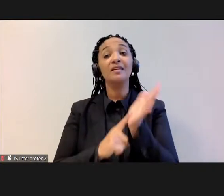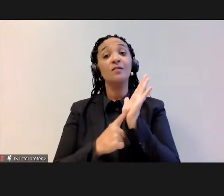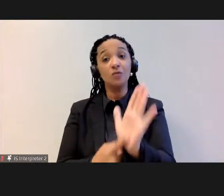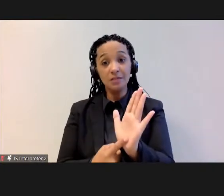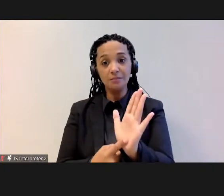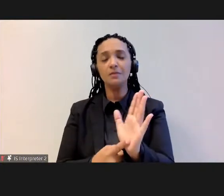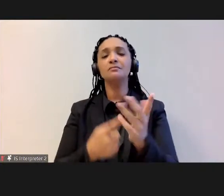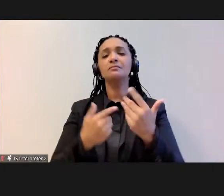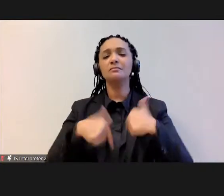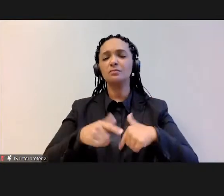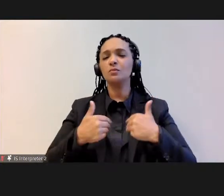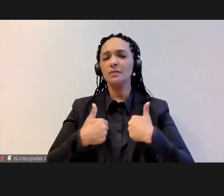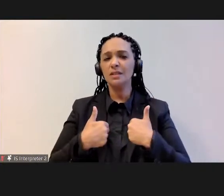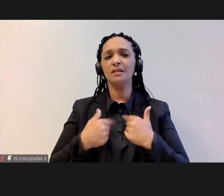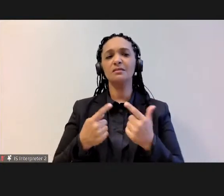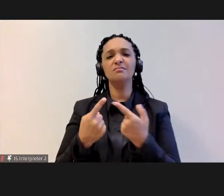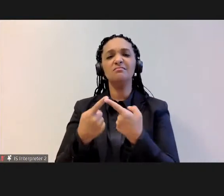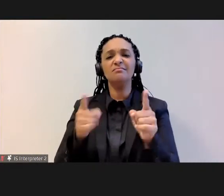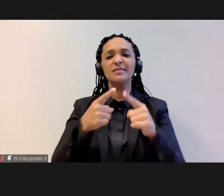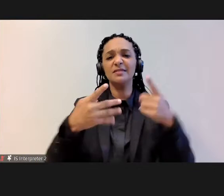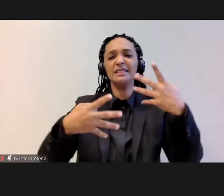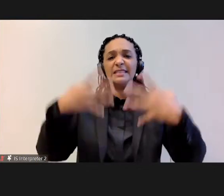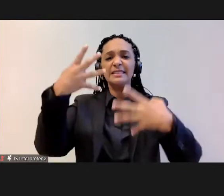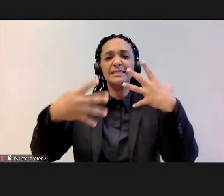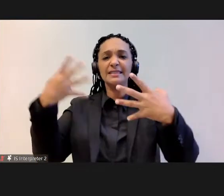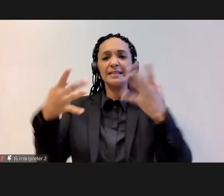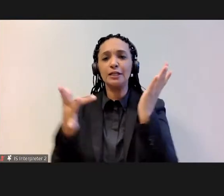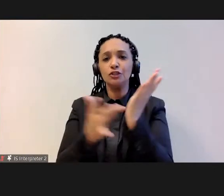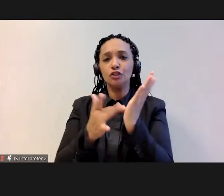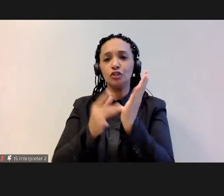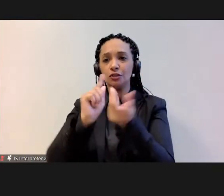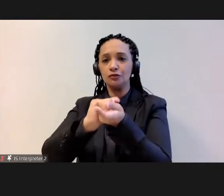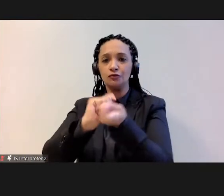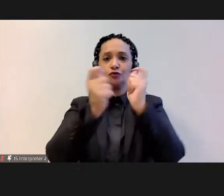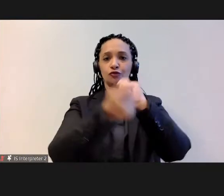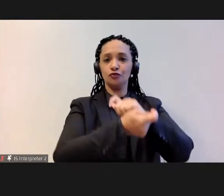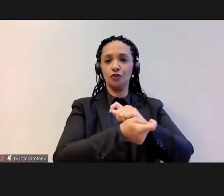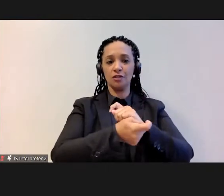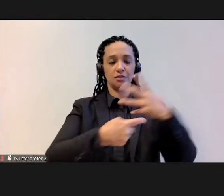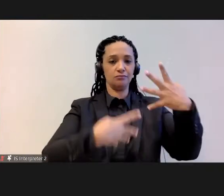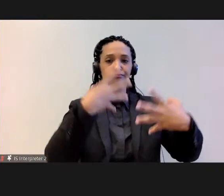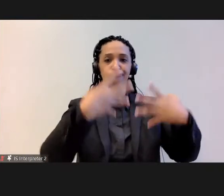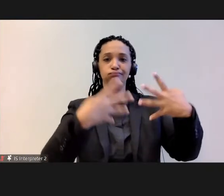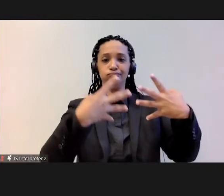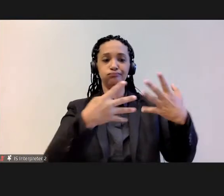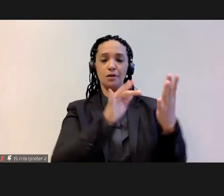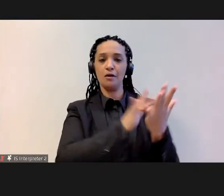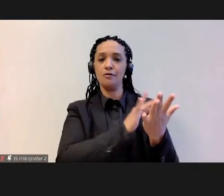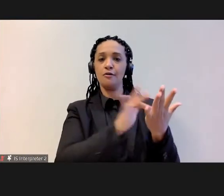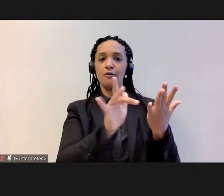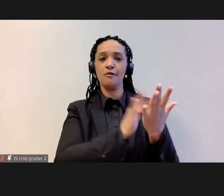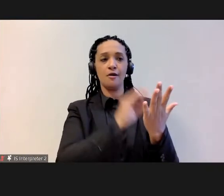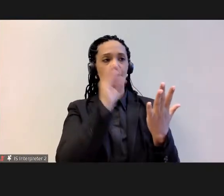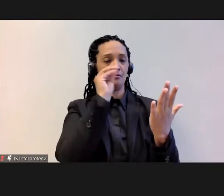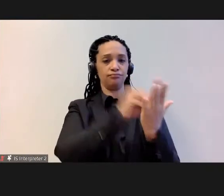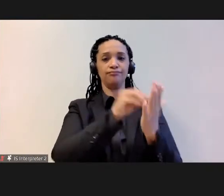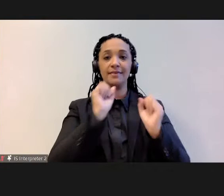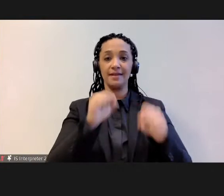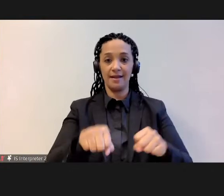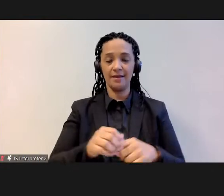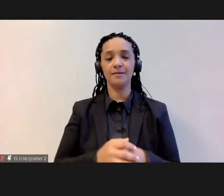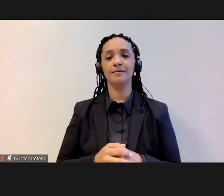digitalization of data. So there's an important opportunity with the different projects that we have